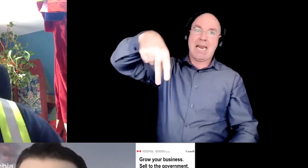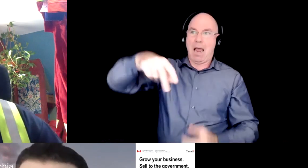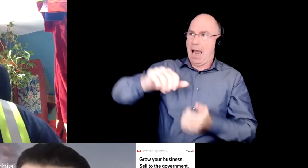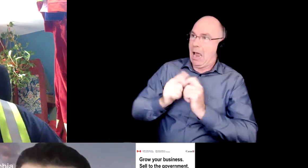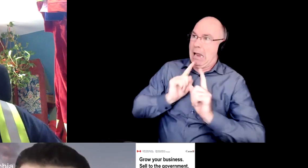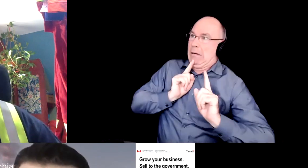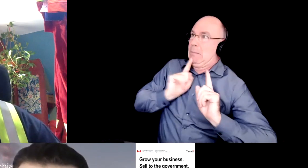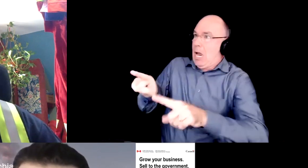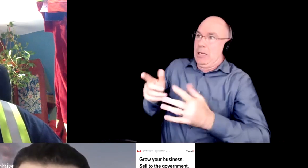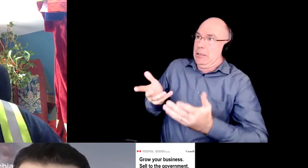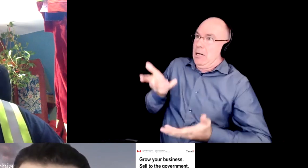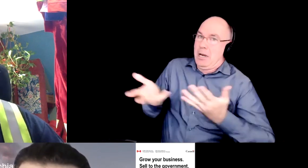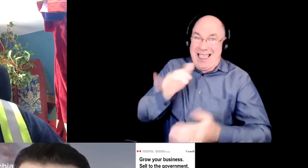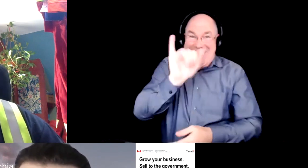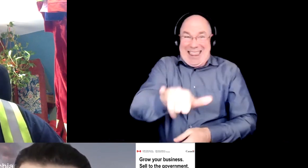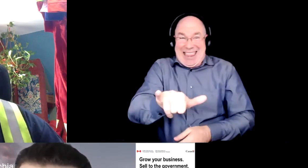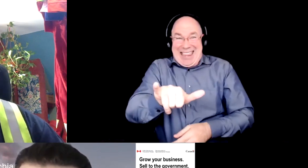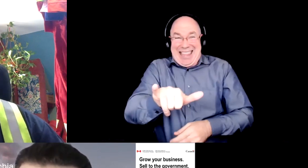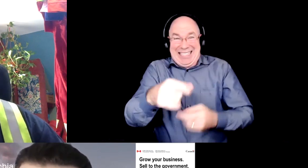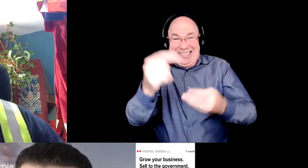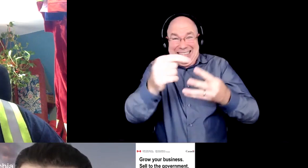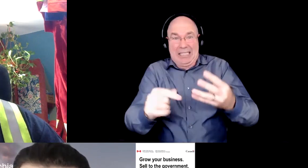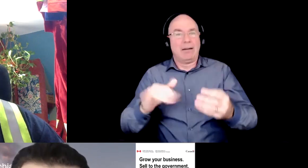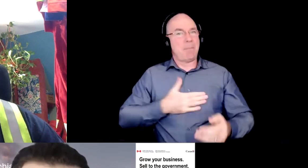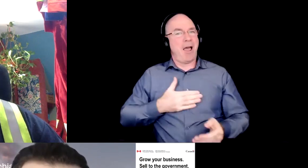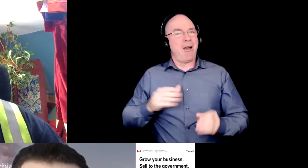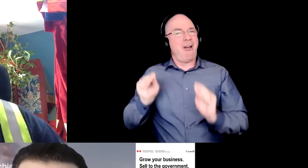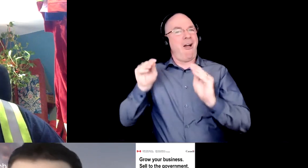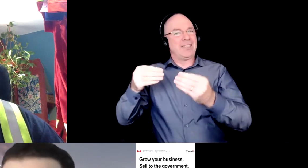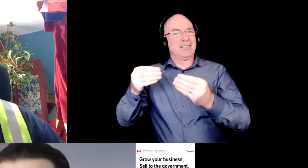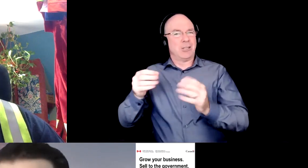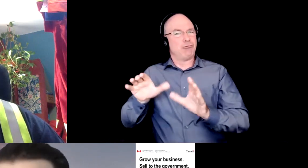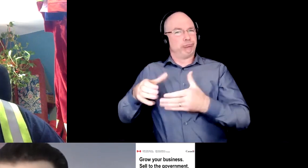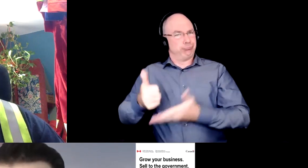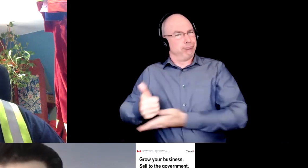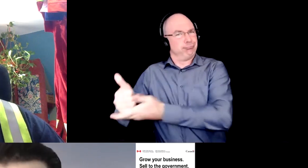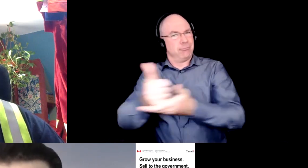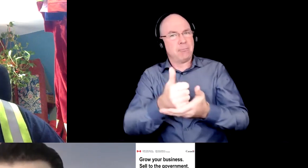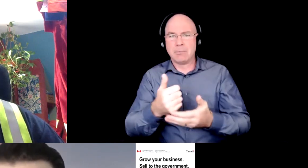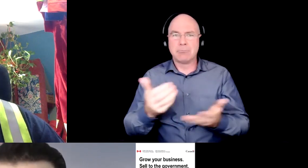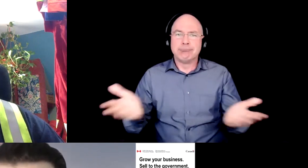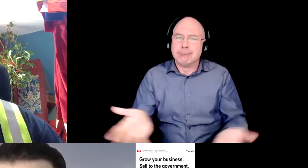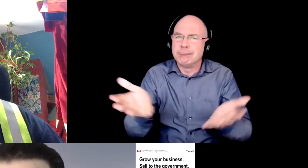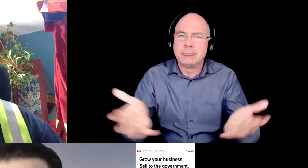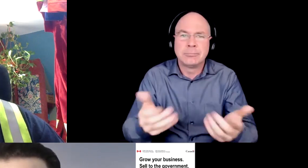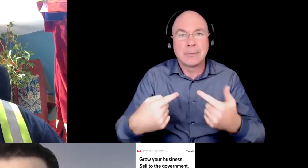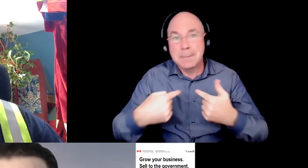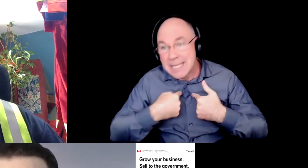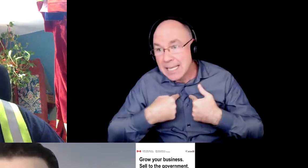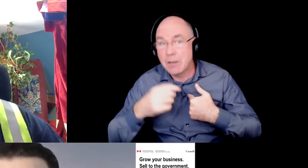those are exactly the kinds of questions that our office can help with. So I would encourage all of you to reach out to